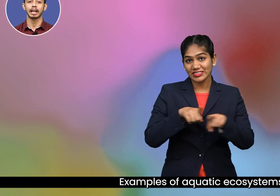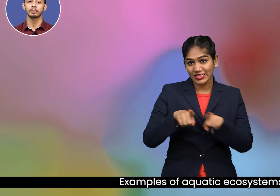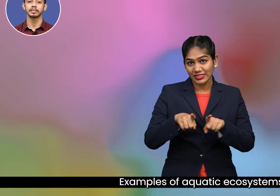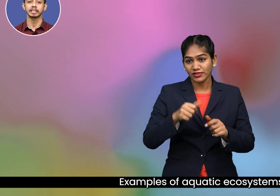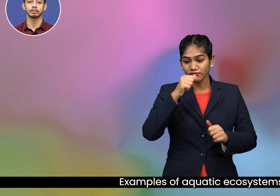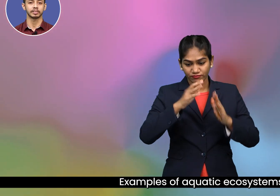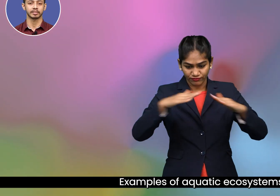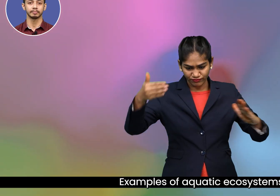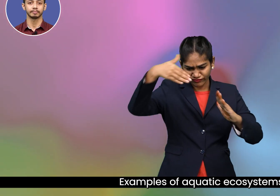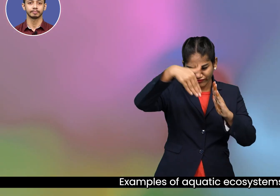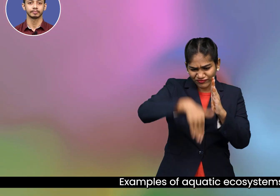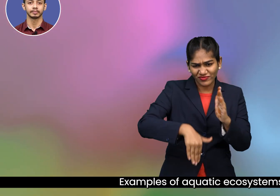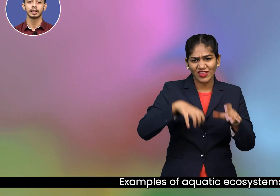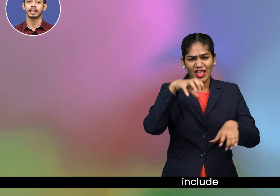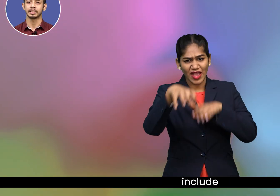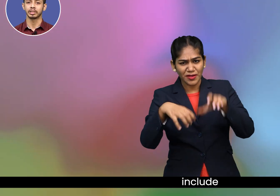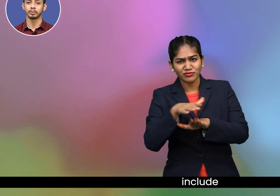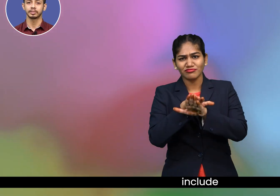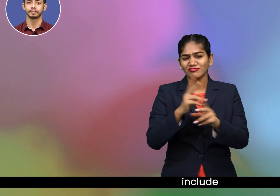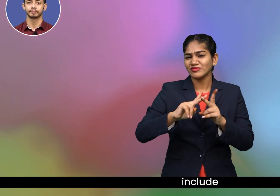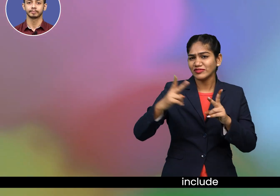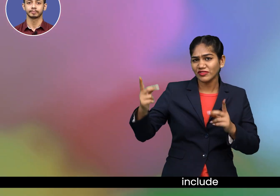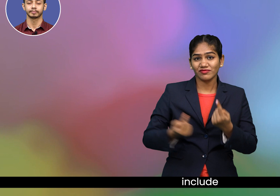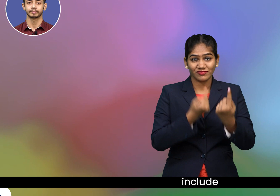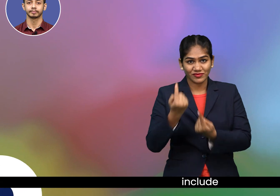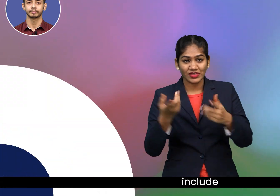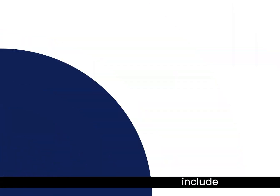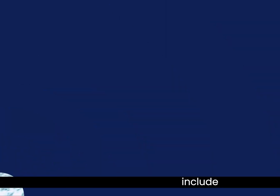Examples of aquatic ecosystem include